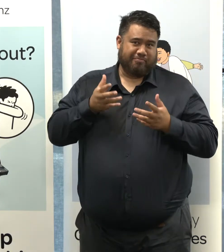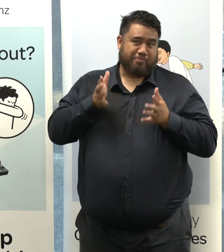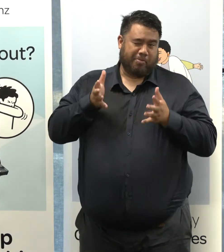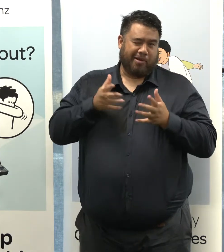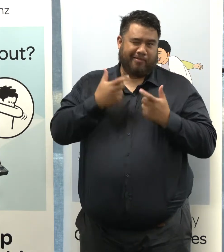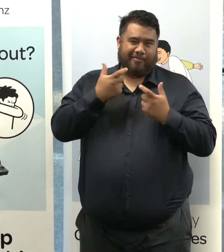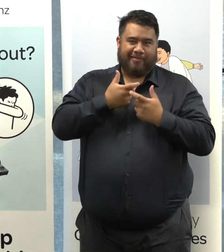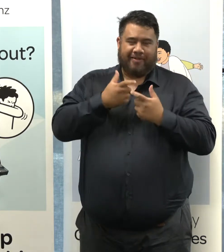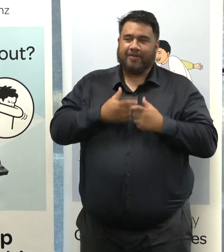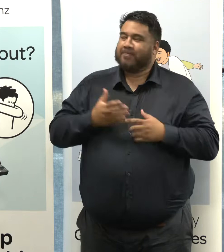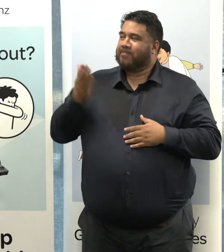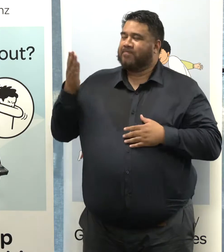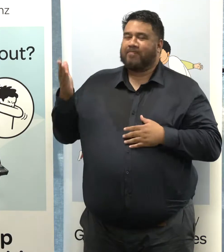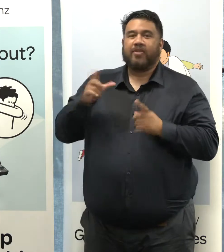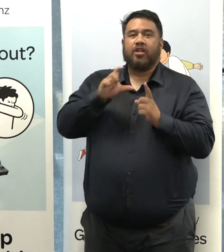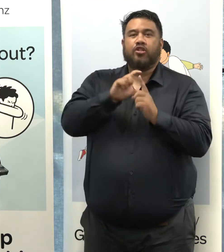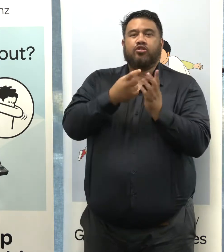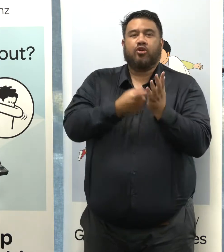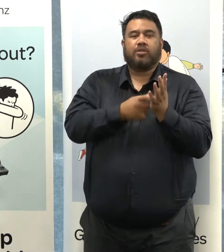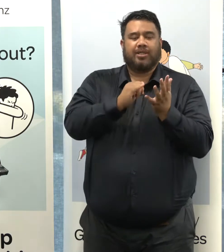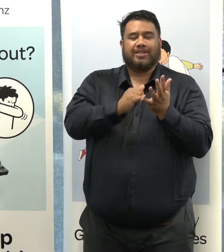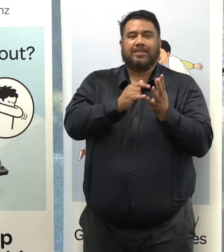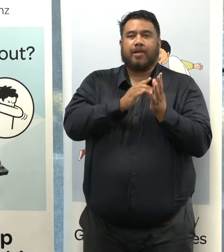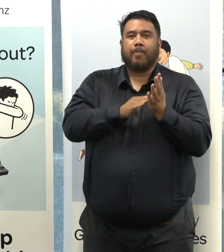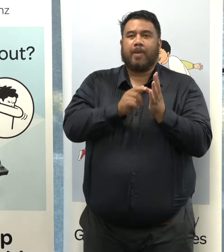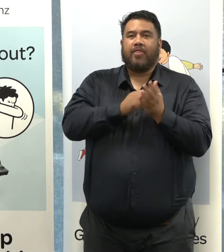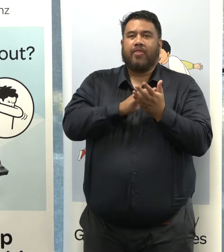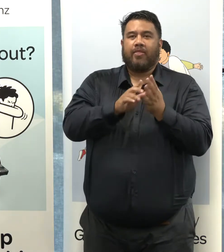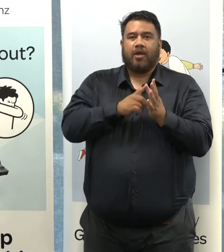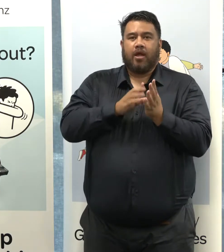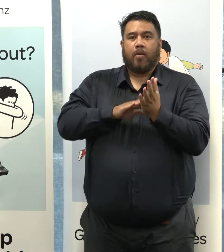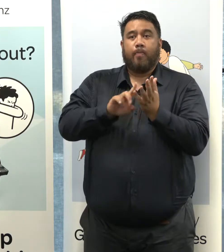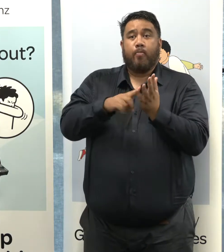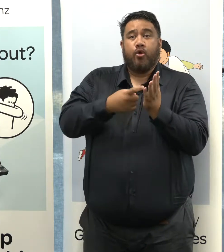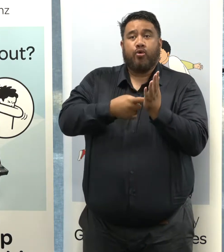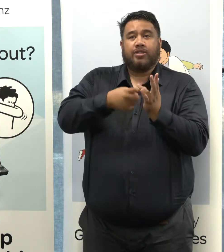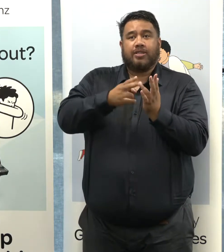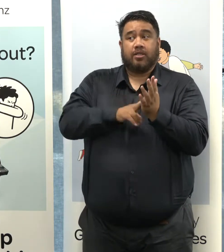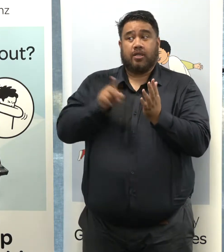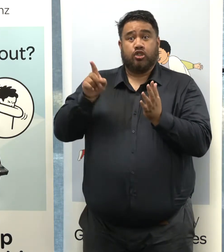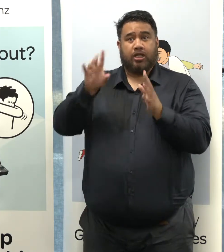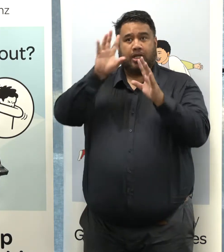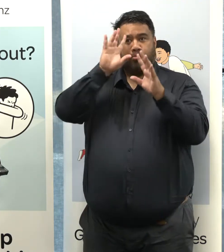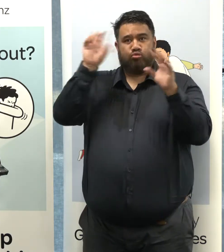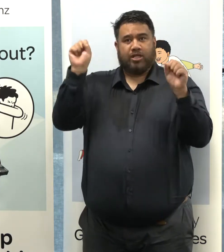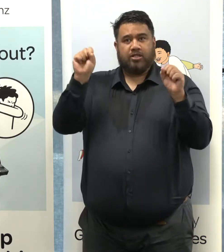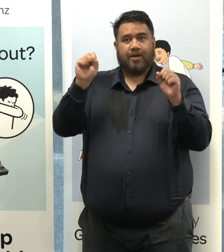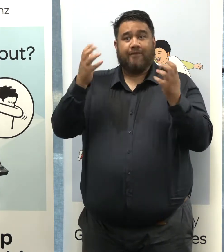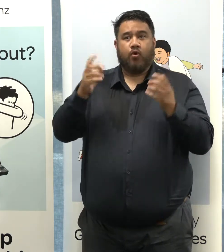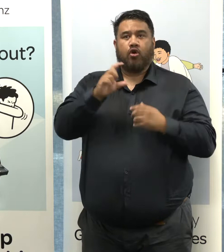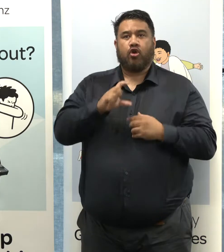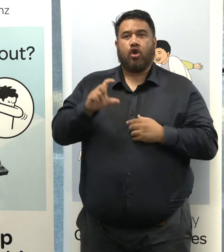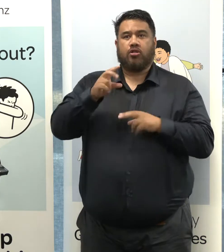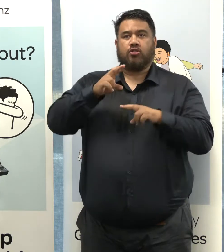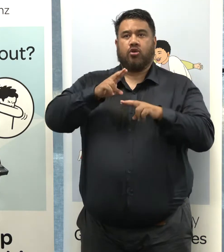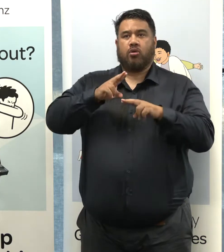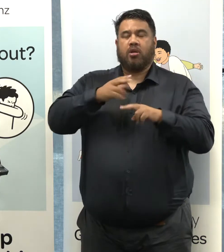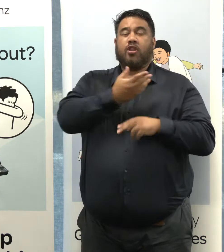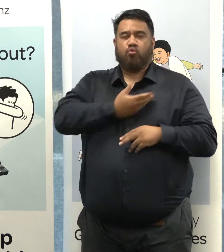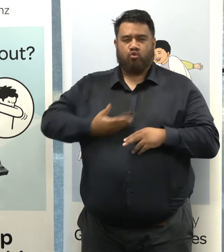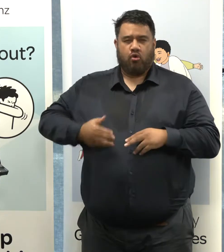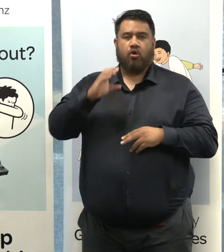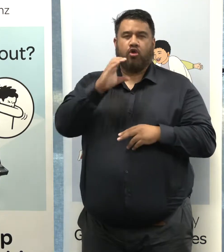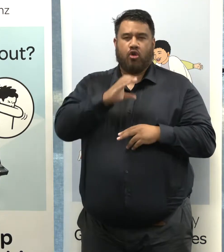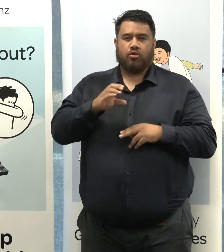today by Dr. Samantha Merton, who's the chair, actually the president of the College of the Royal New Zealand College of